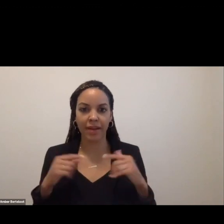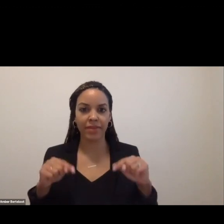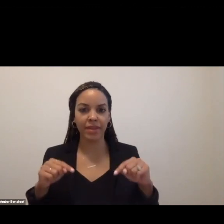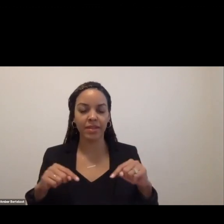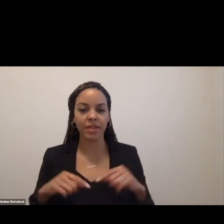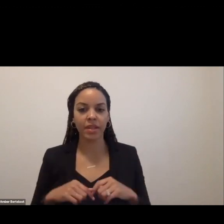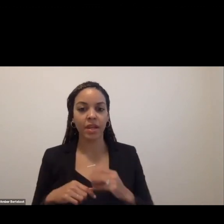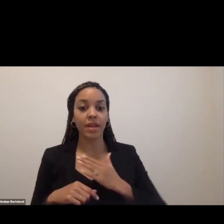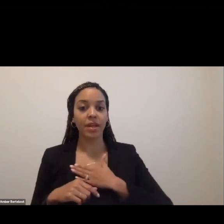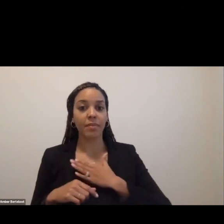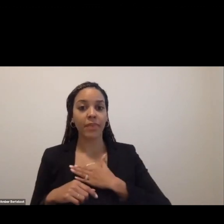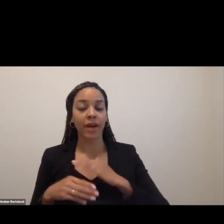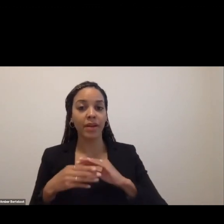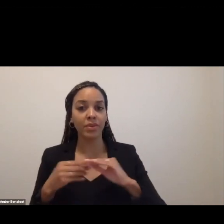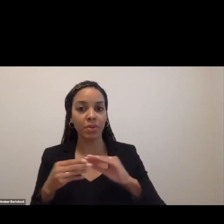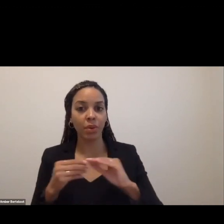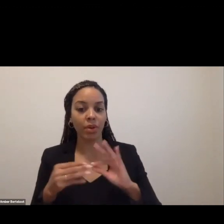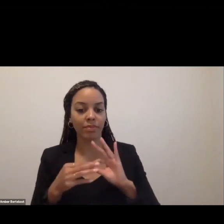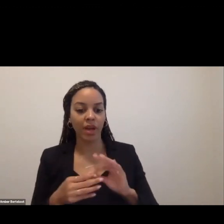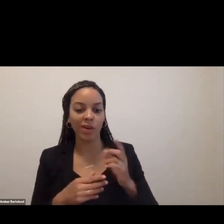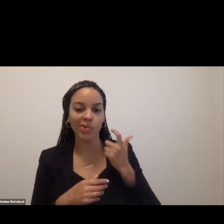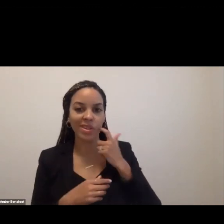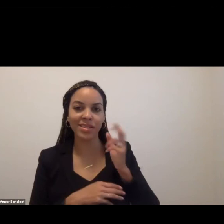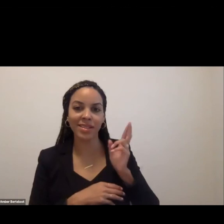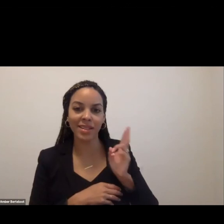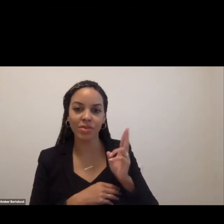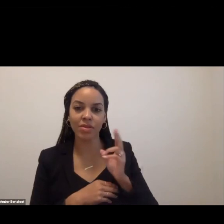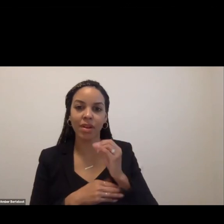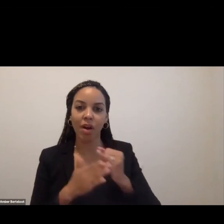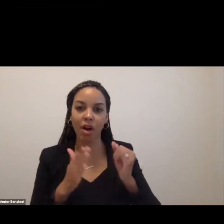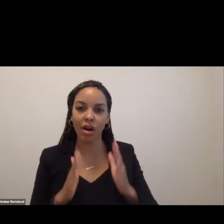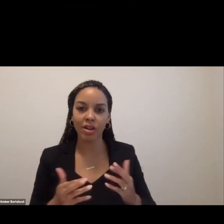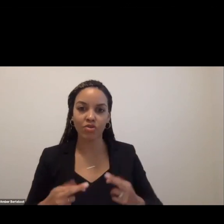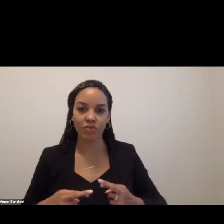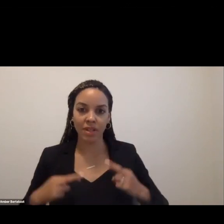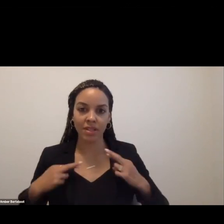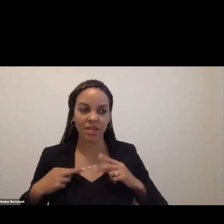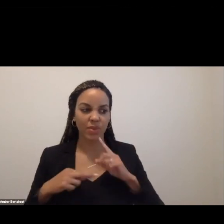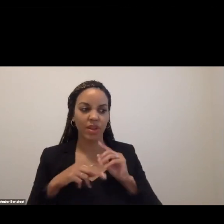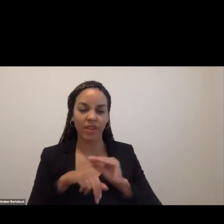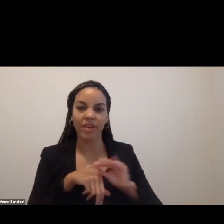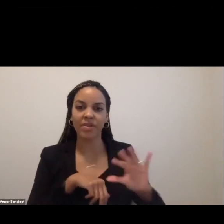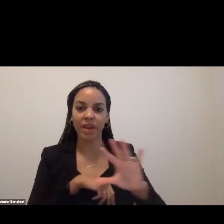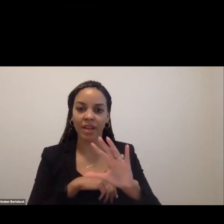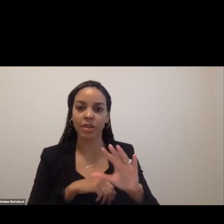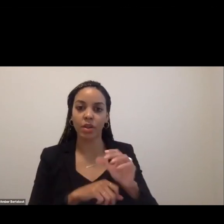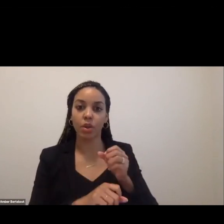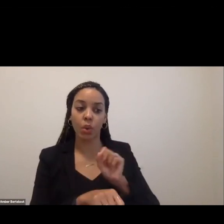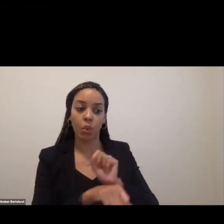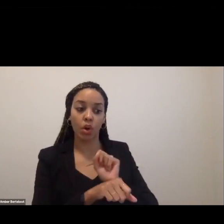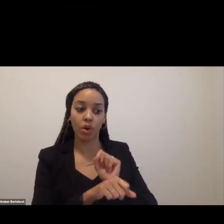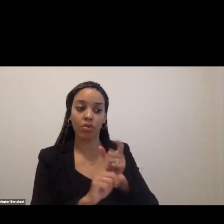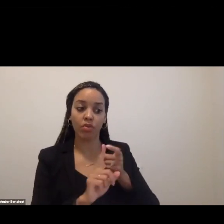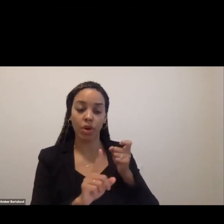My story of the recent history of artist residencies has been affected by work with artist residencies from